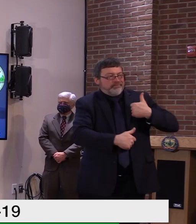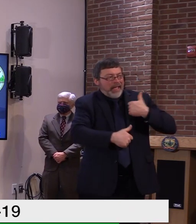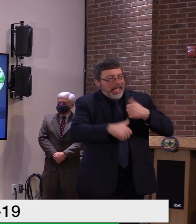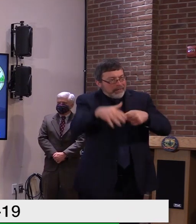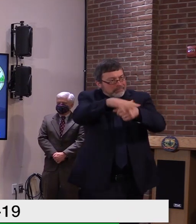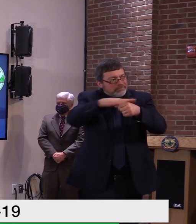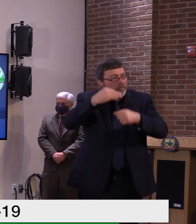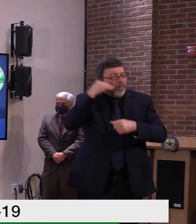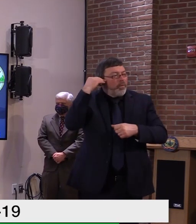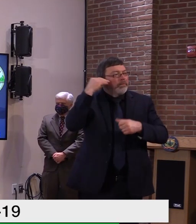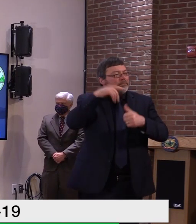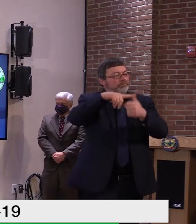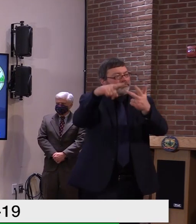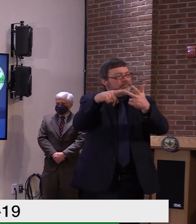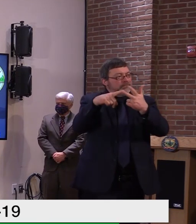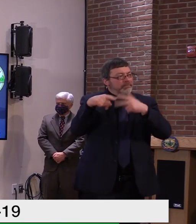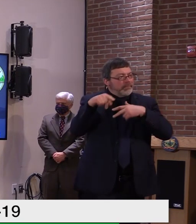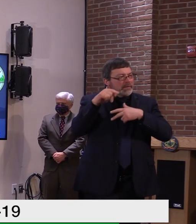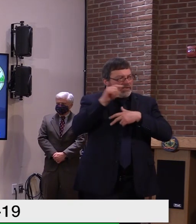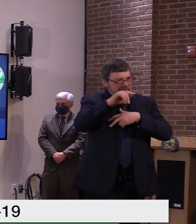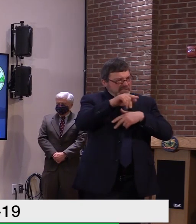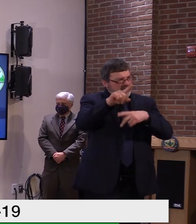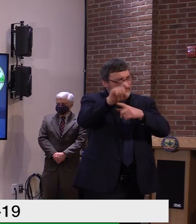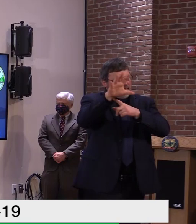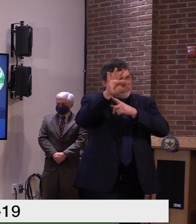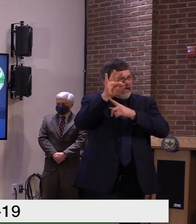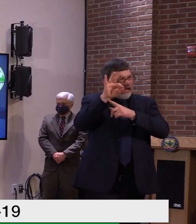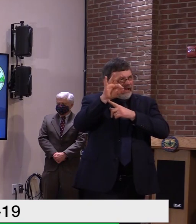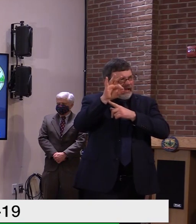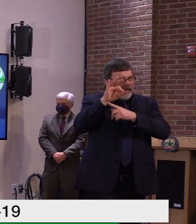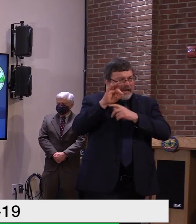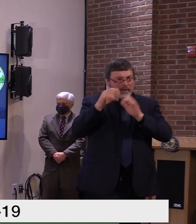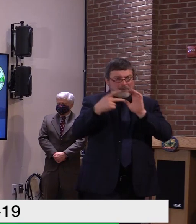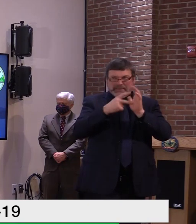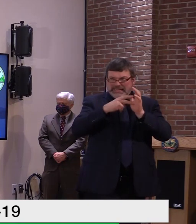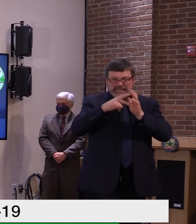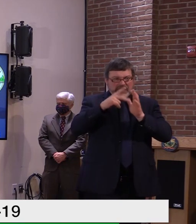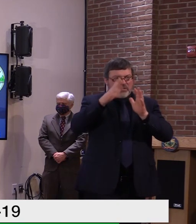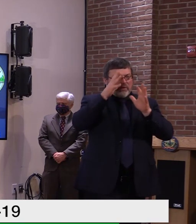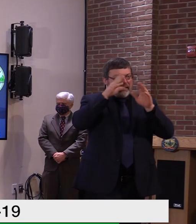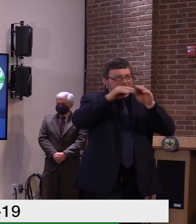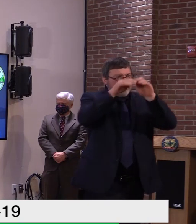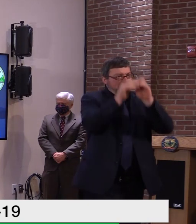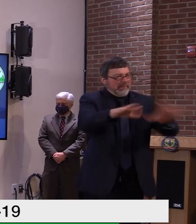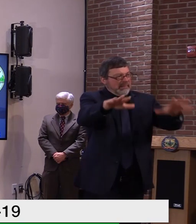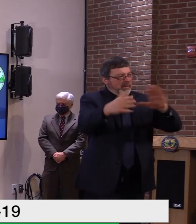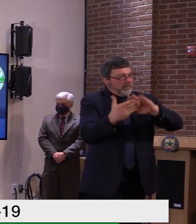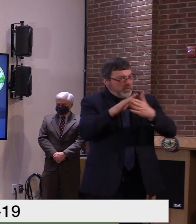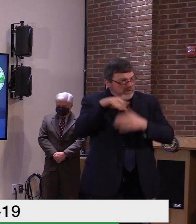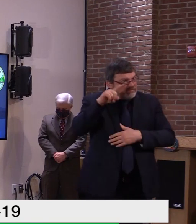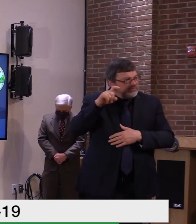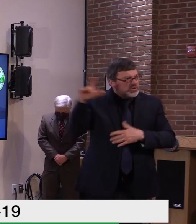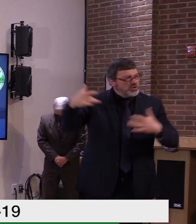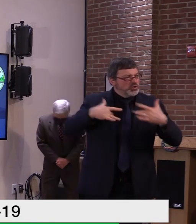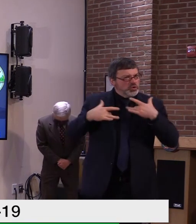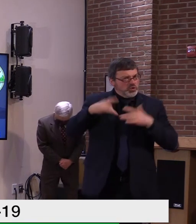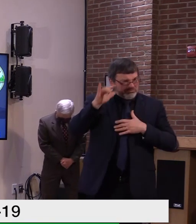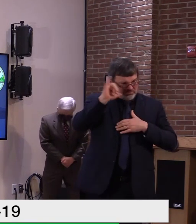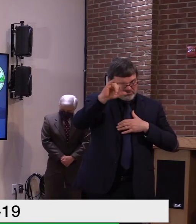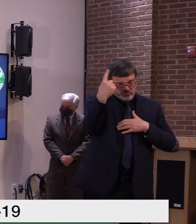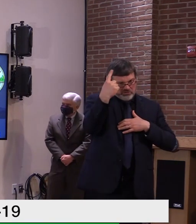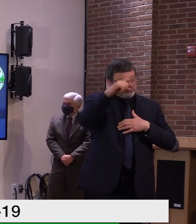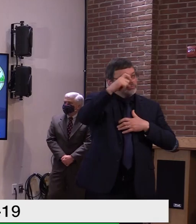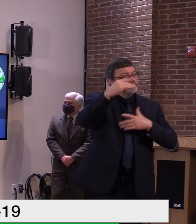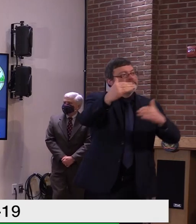spread situation here in Bennington County? And what specific information from contact tracing can you share about the way you understand how